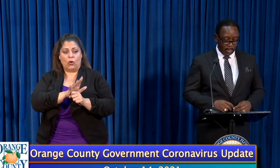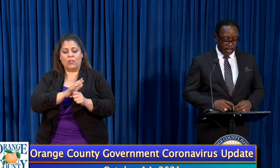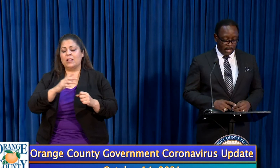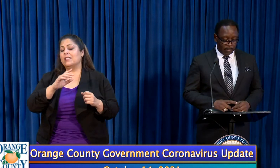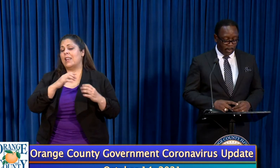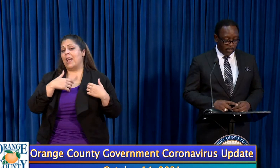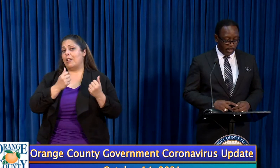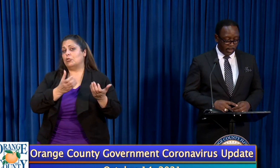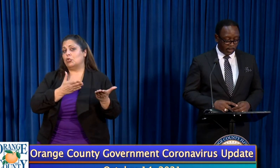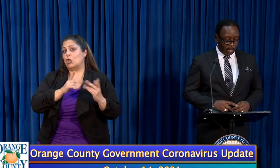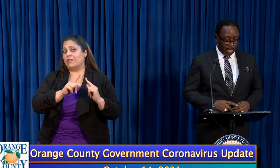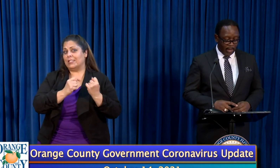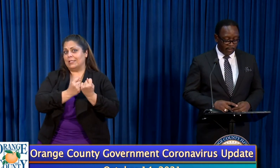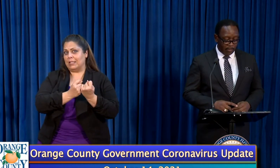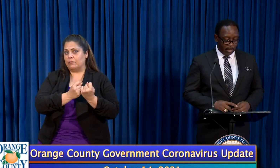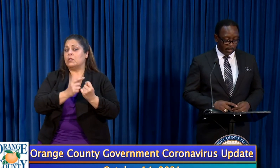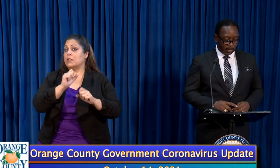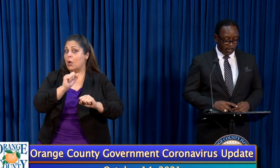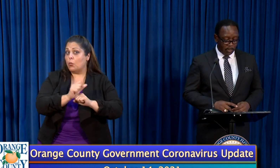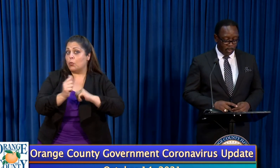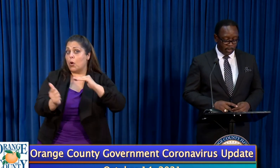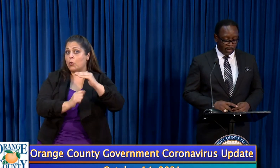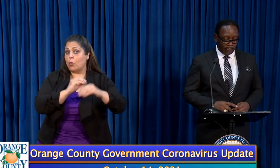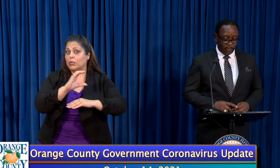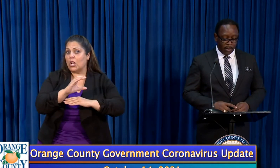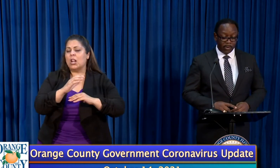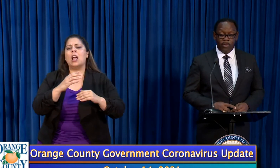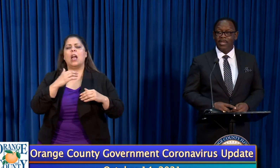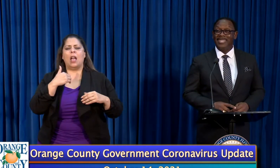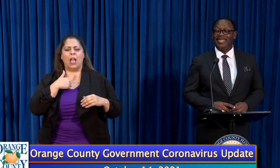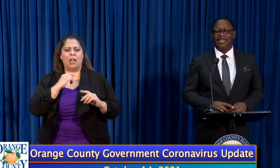County employees, have administered more than